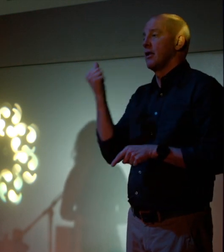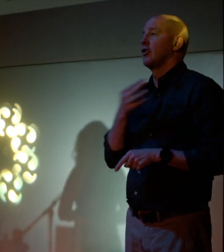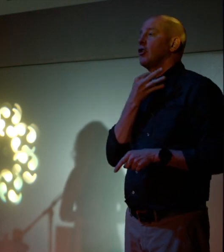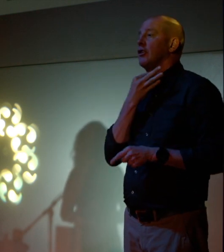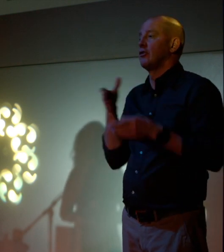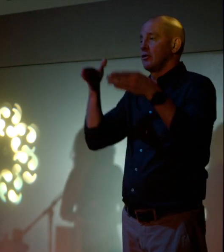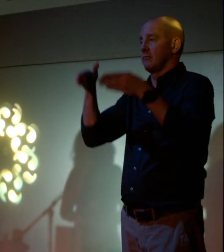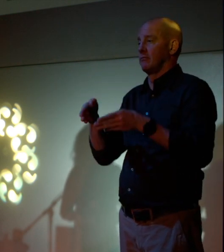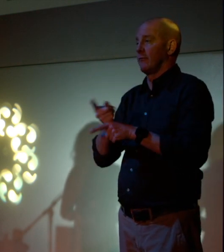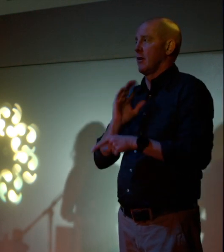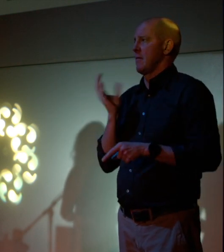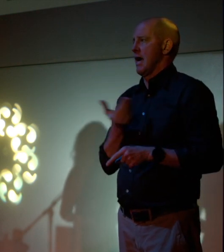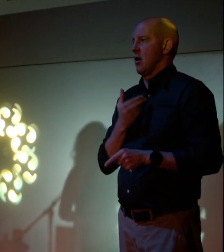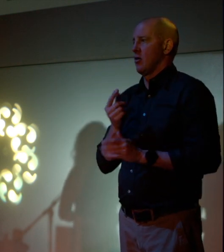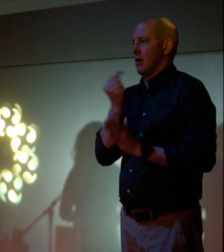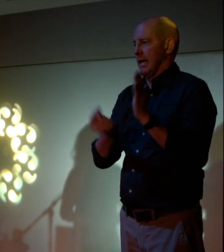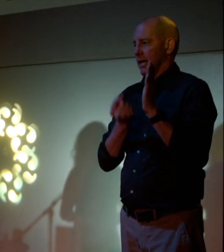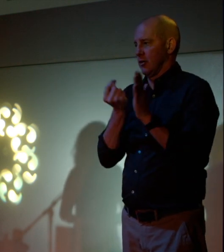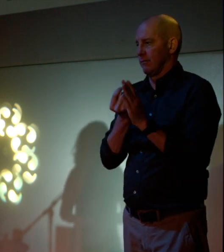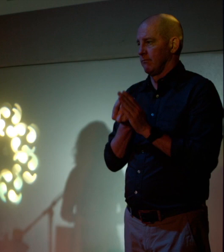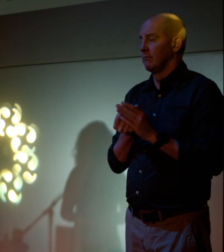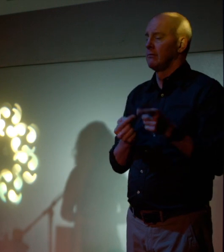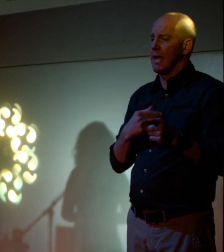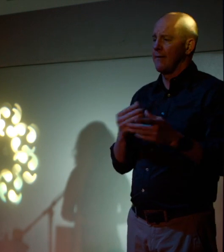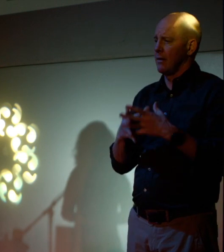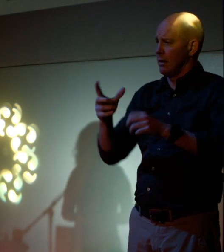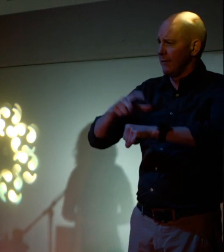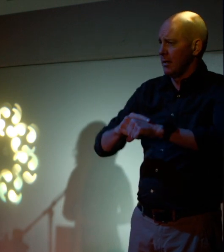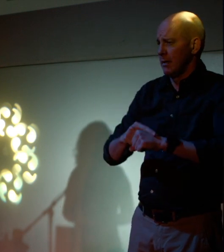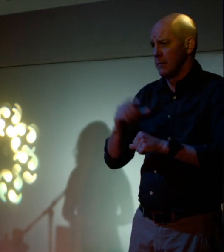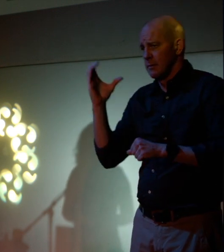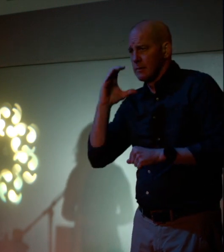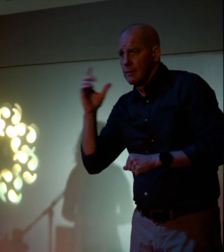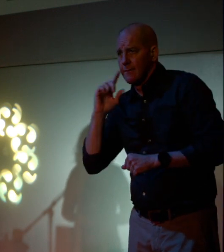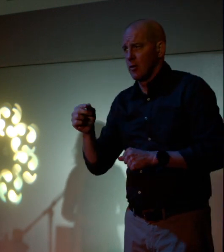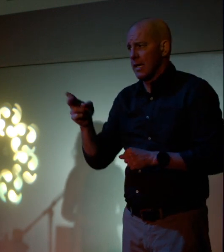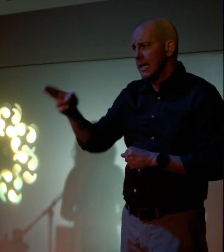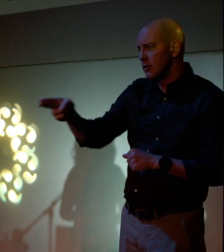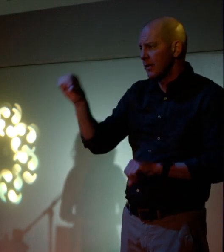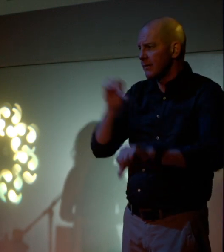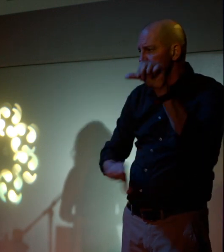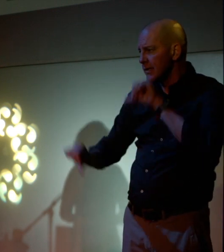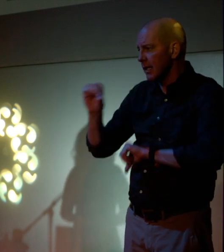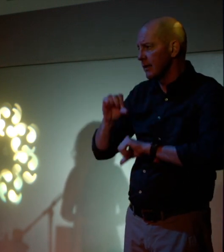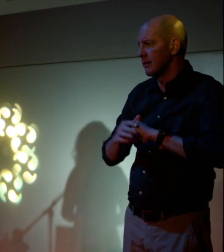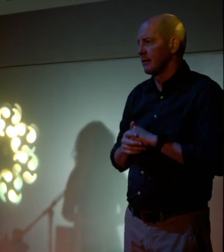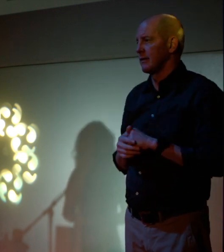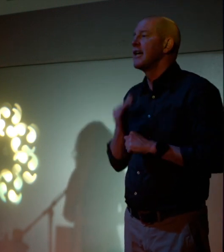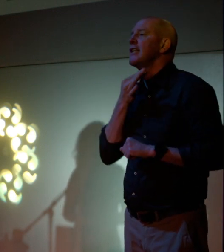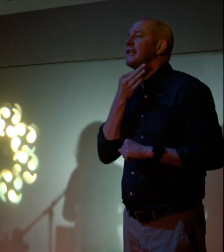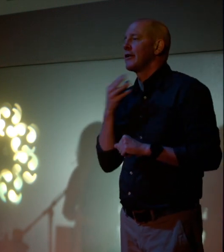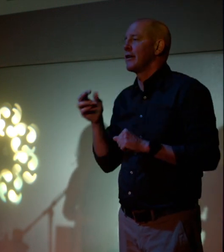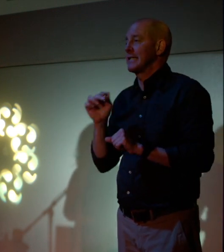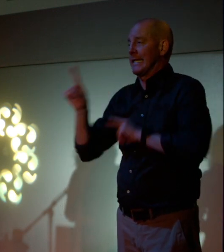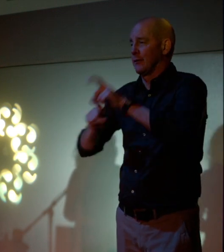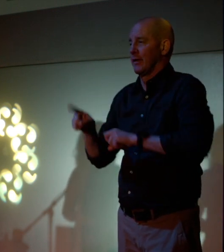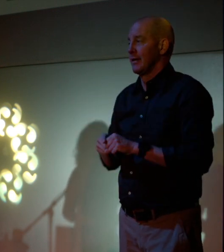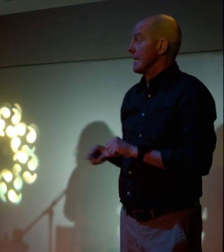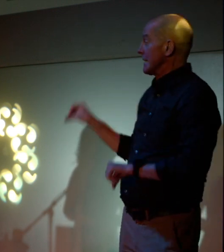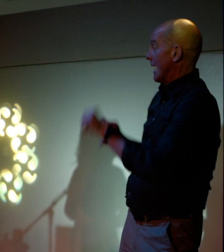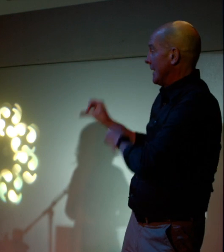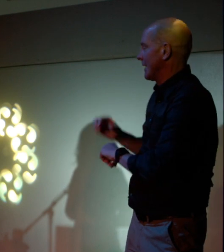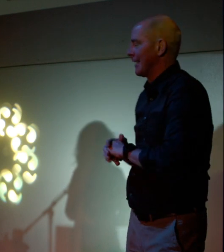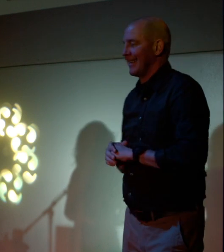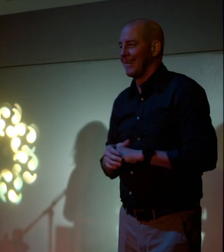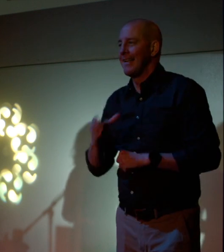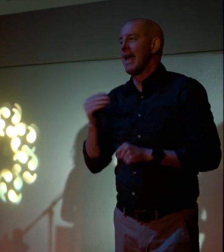one from our age, one who spent a lot of his time poking into the odd corners of the history of science and curious inquiry, and a person